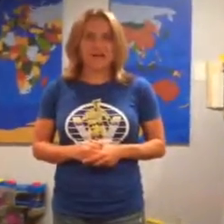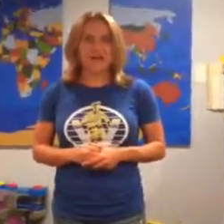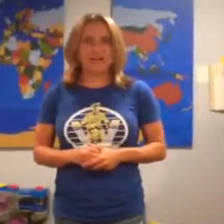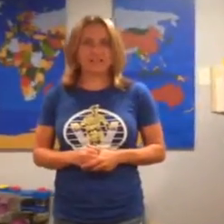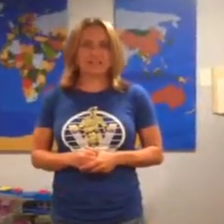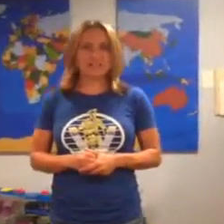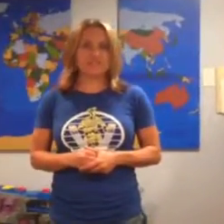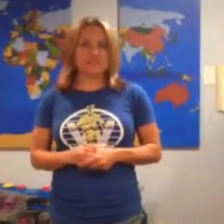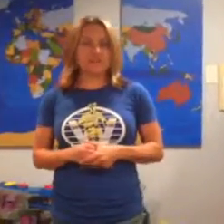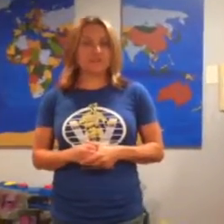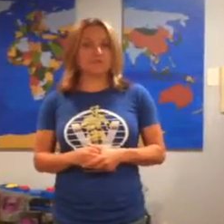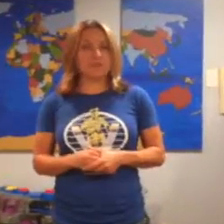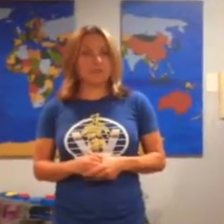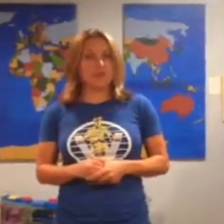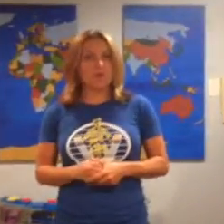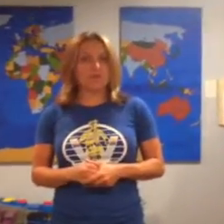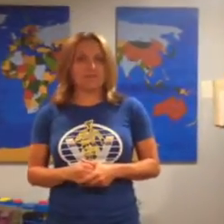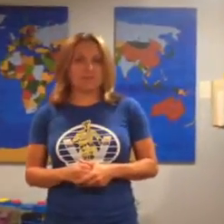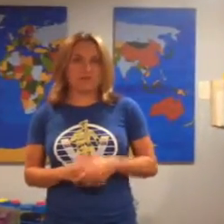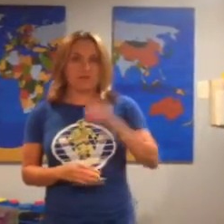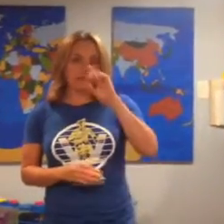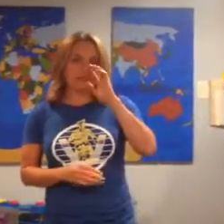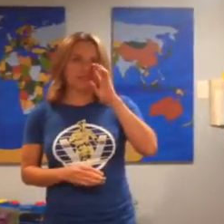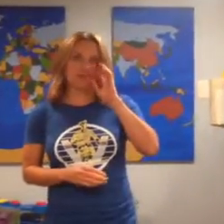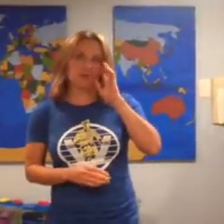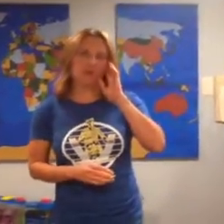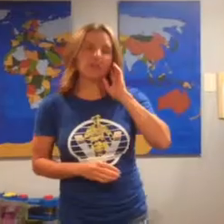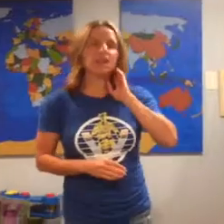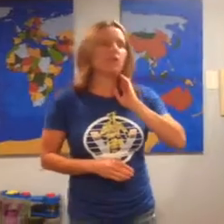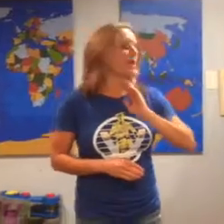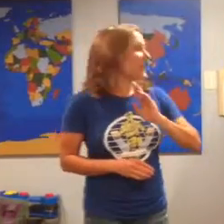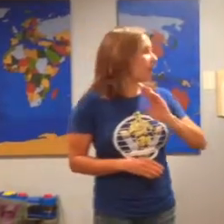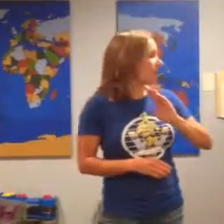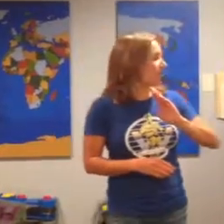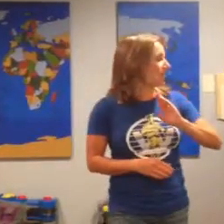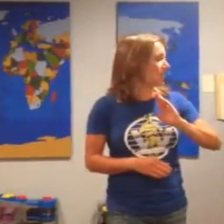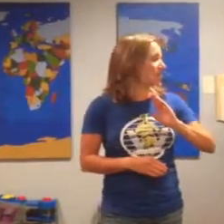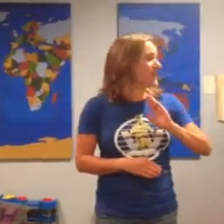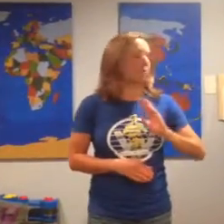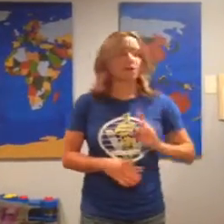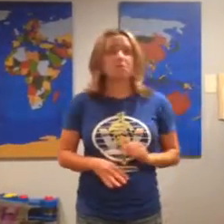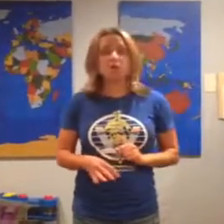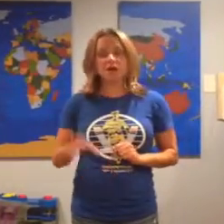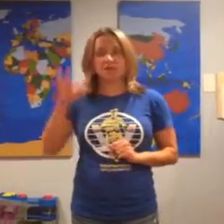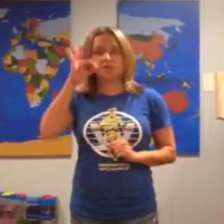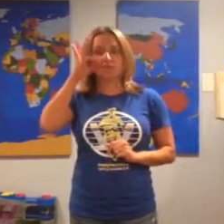Hi, this is History Cycle 3, Week 3, Boston Tea Party. We are going to talk about Mohawks who are Native